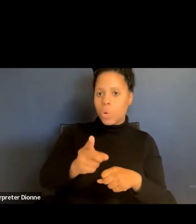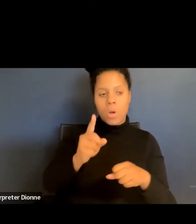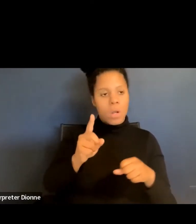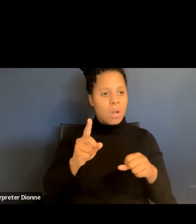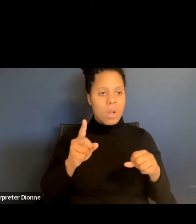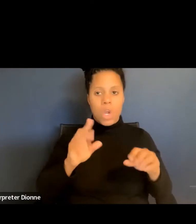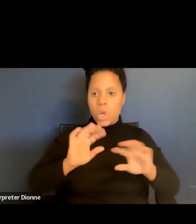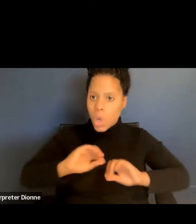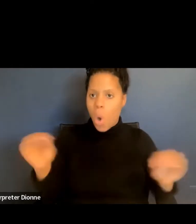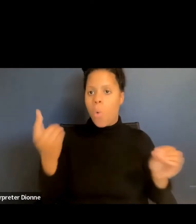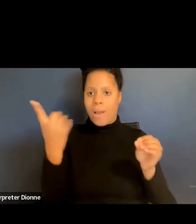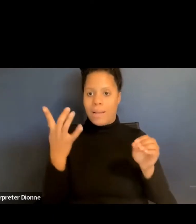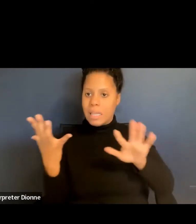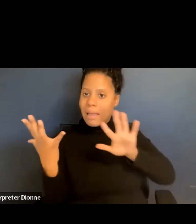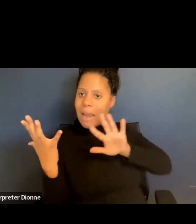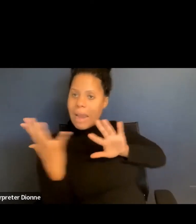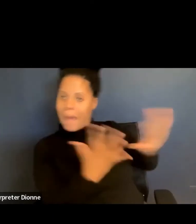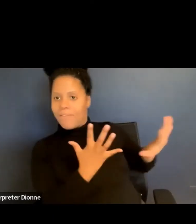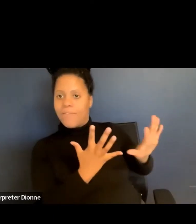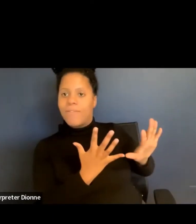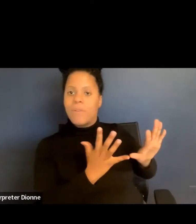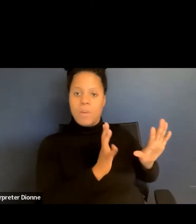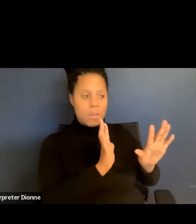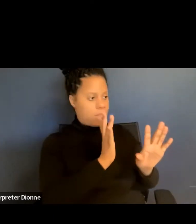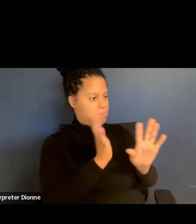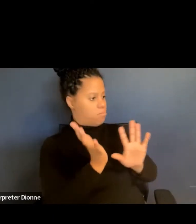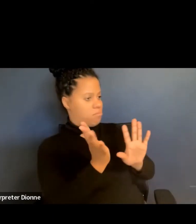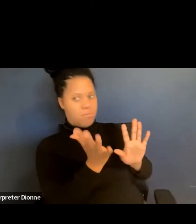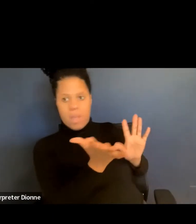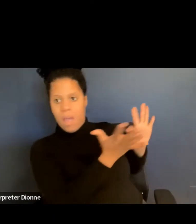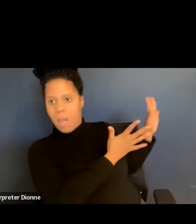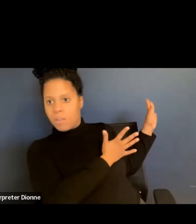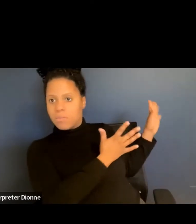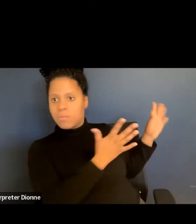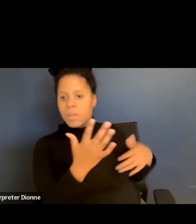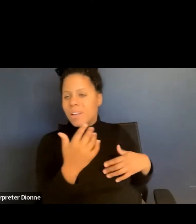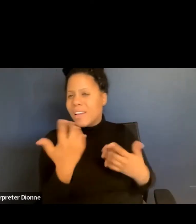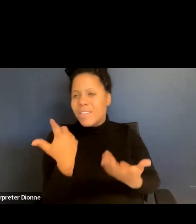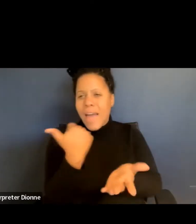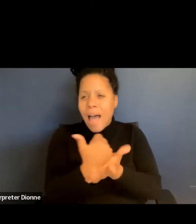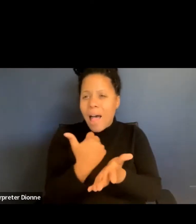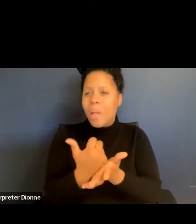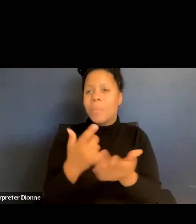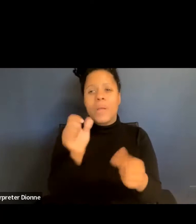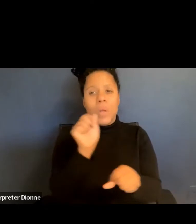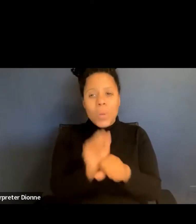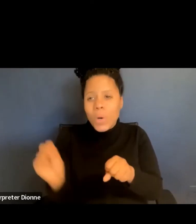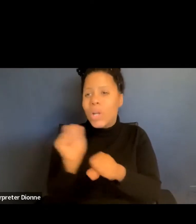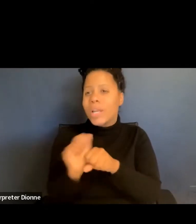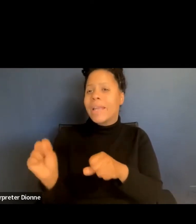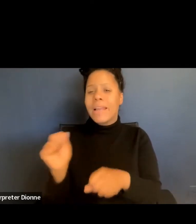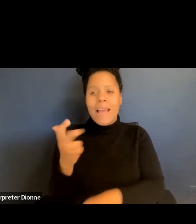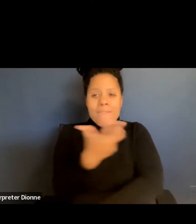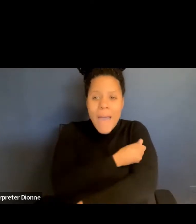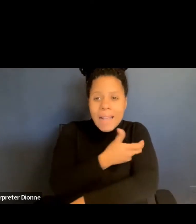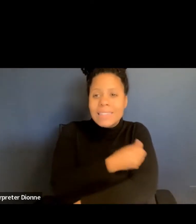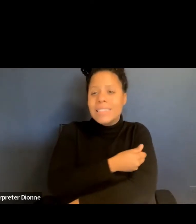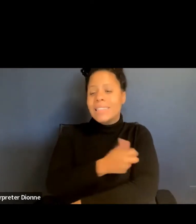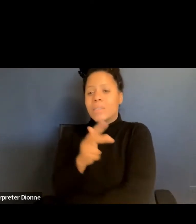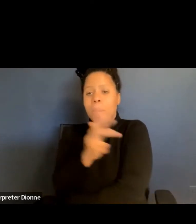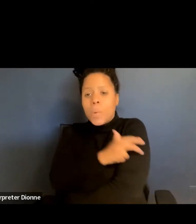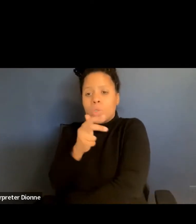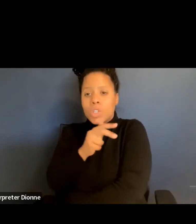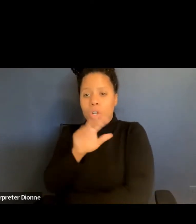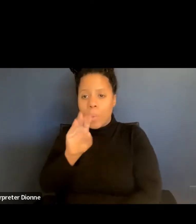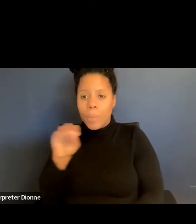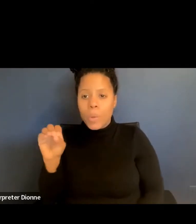COVID. From the work you've done to helping people access vaccines and boosters, to the work now on